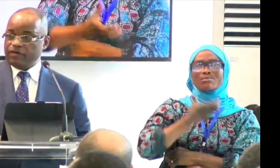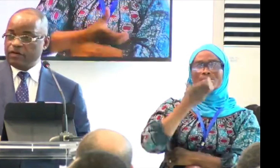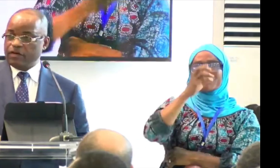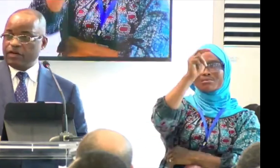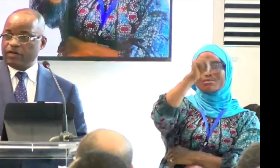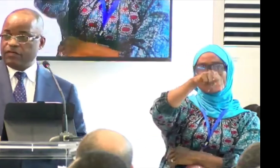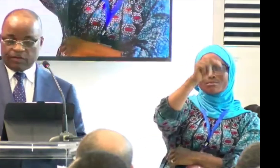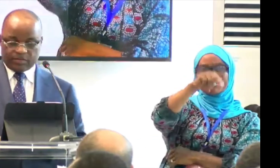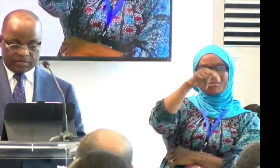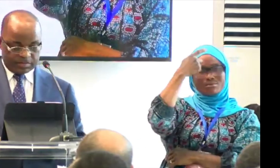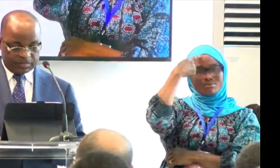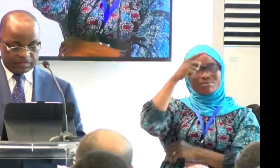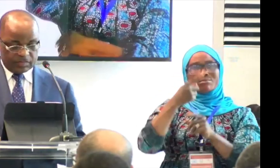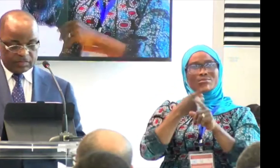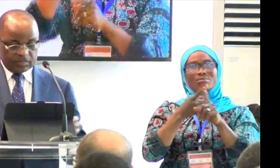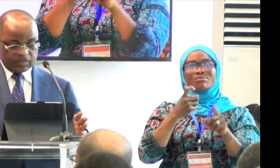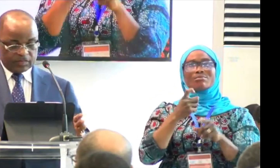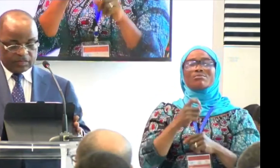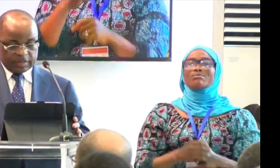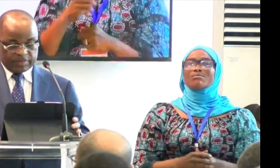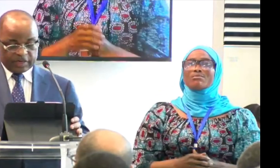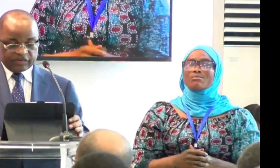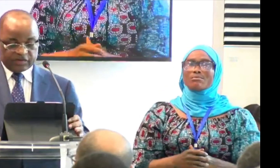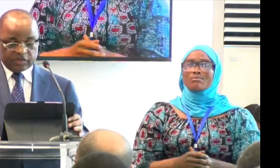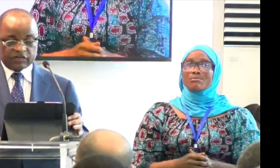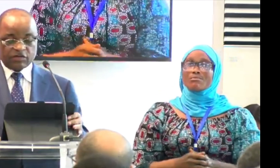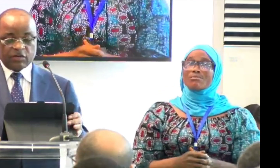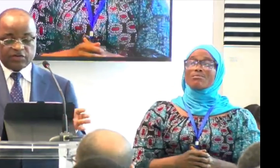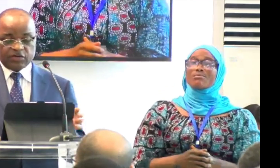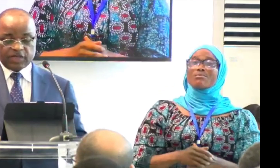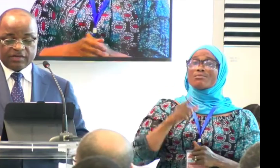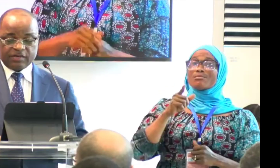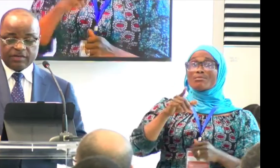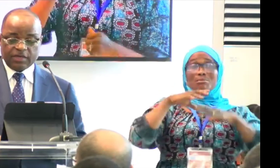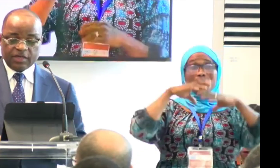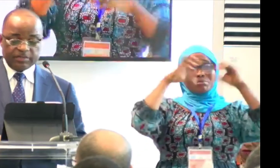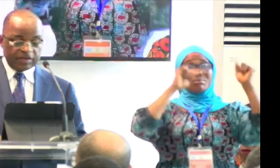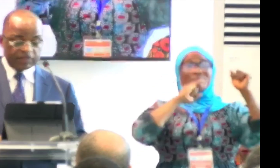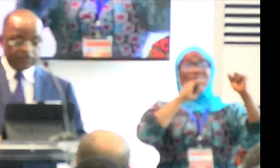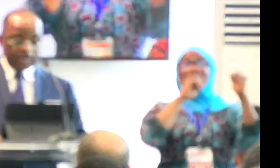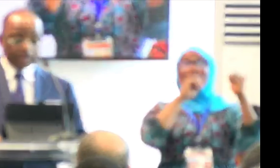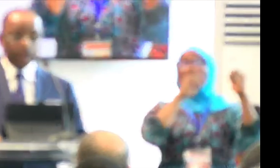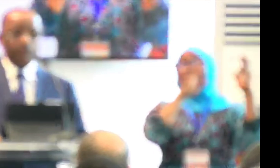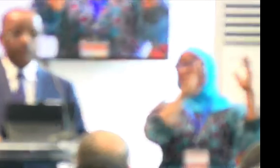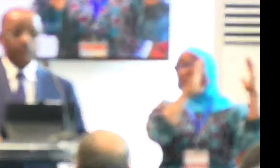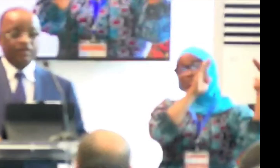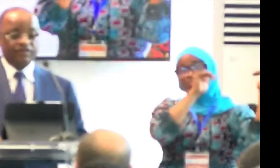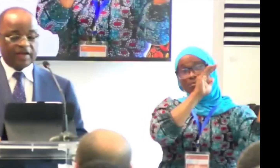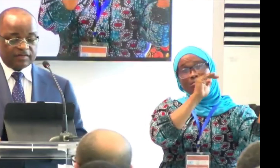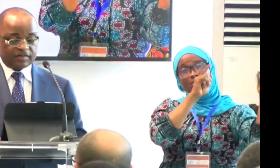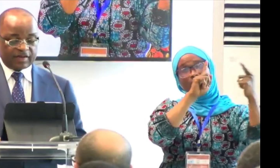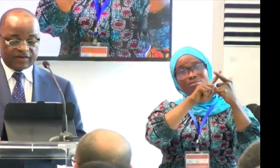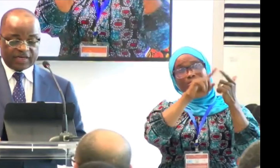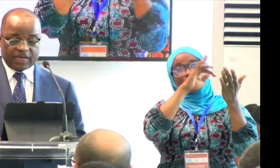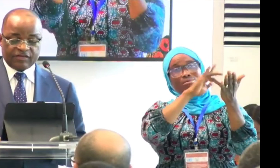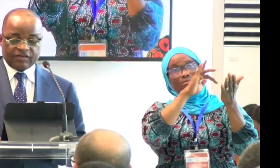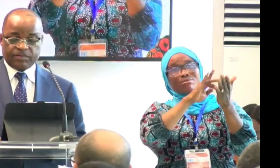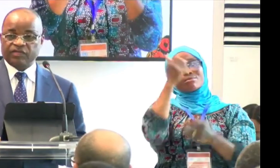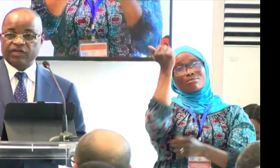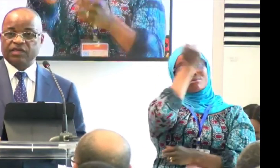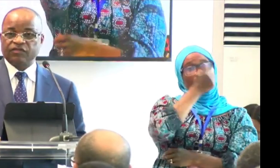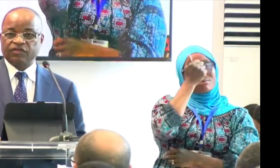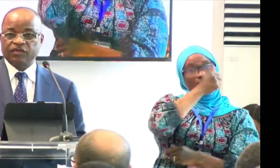need for reform. The President is hopeful that meaningful action to advance